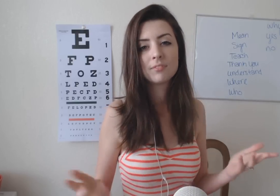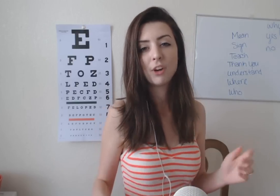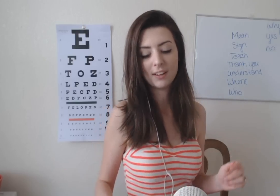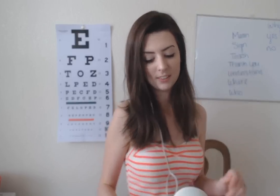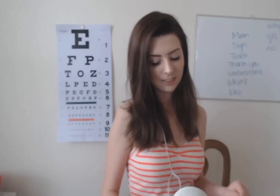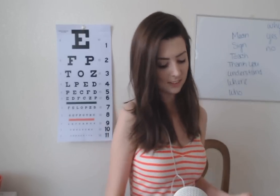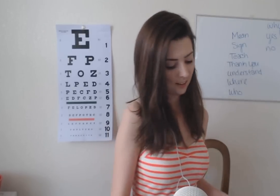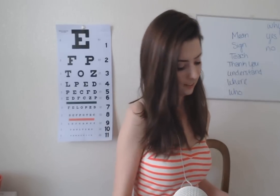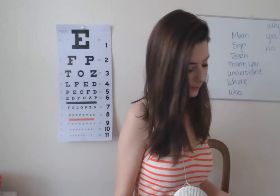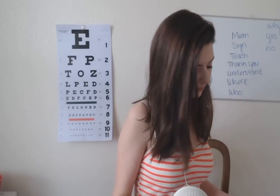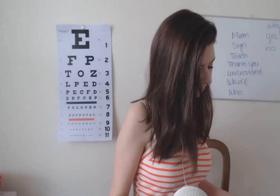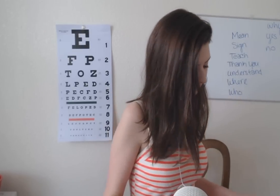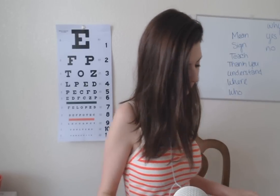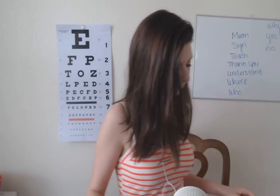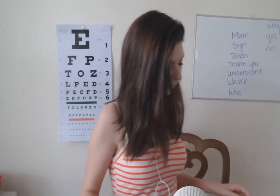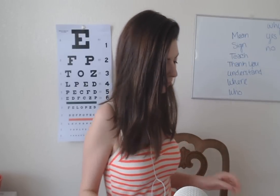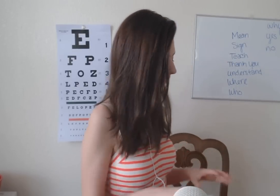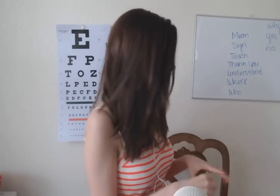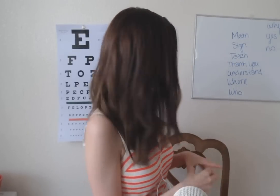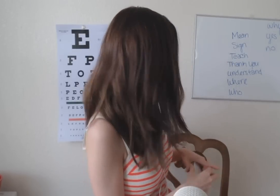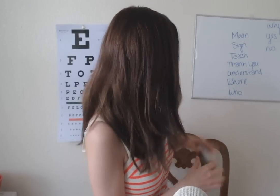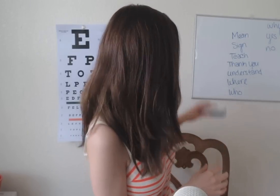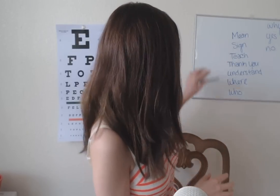Right, exactly. Perfect.